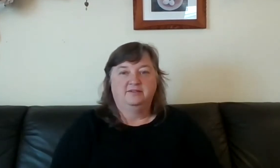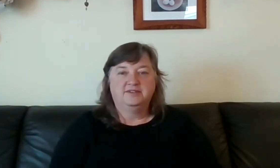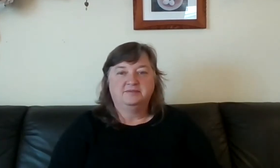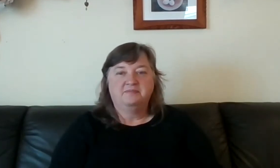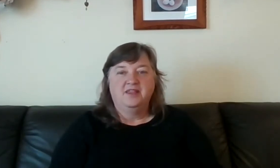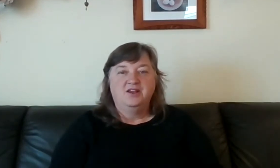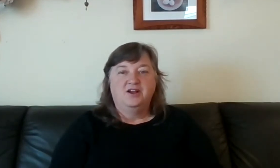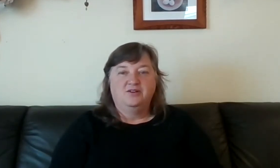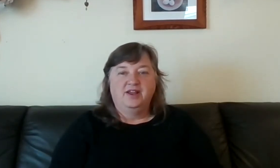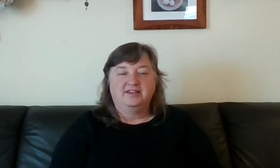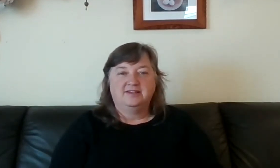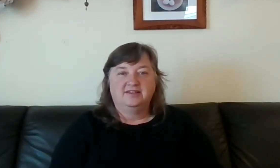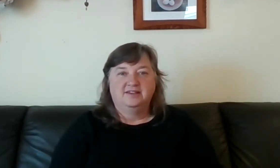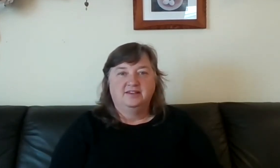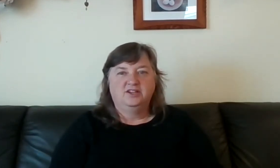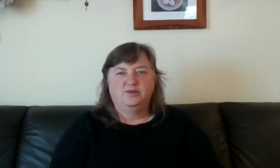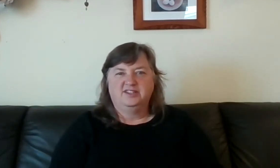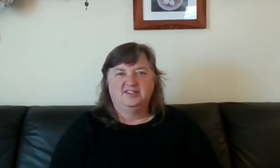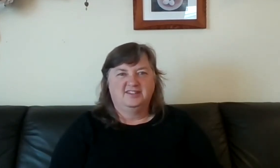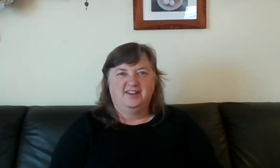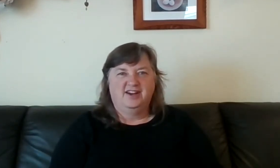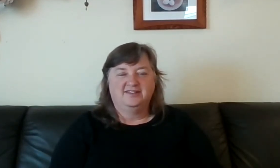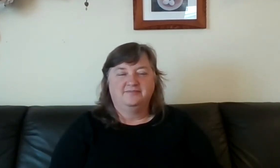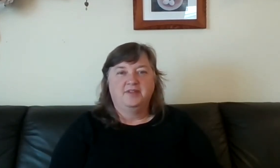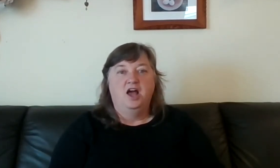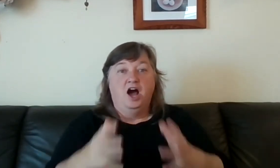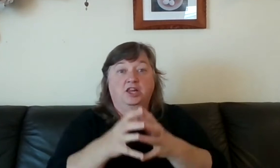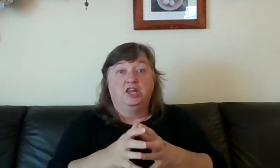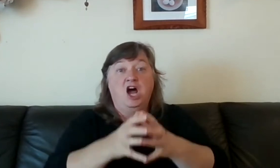themselves. All right. Good questions today, you guys. A lot.